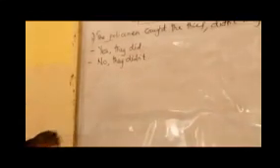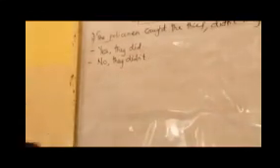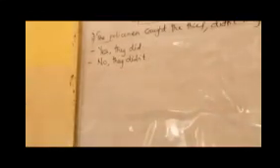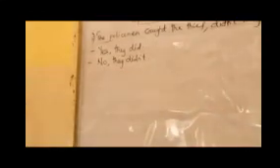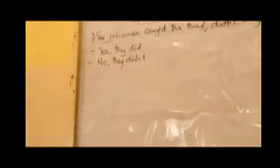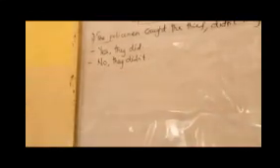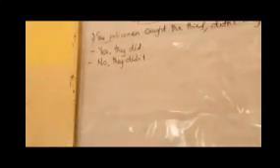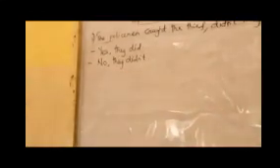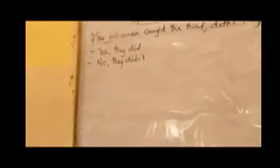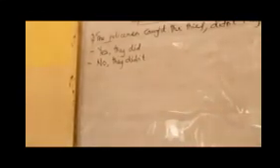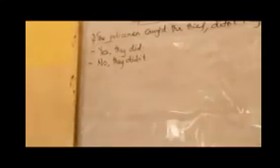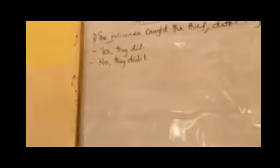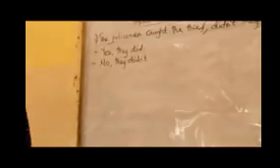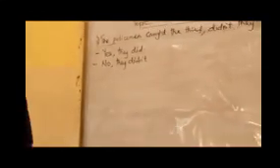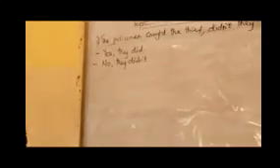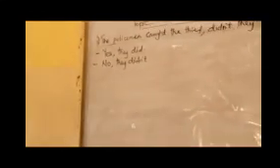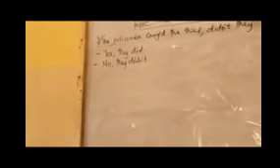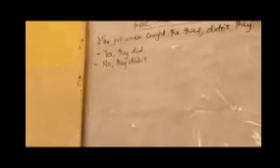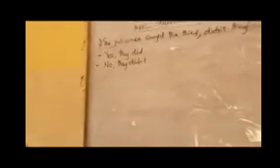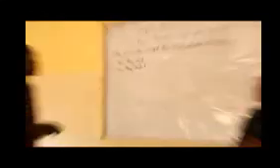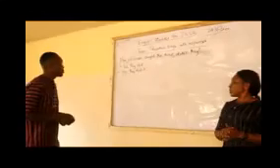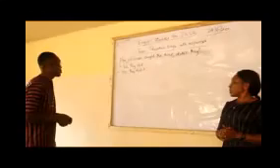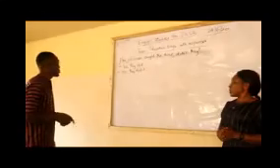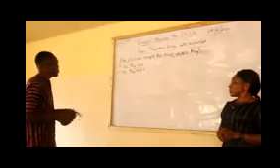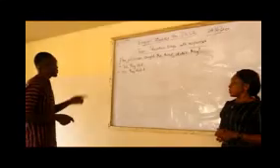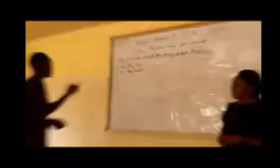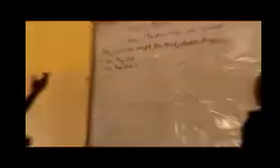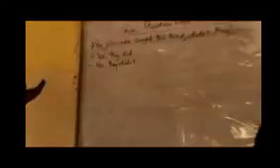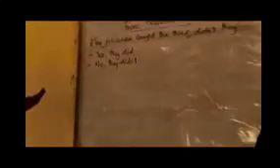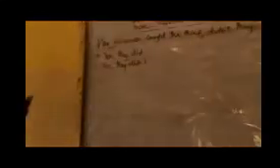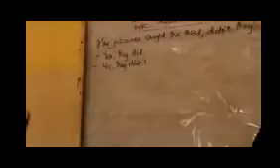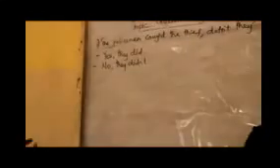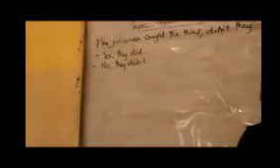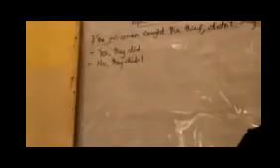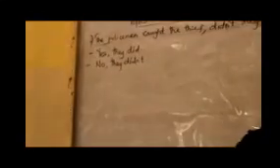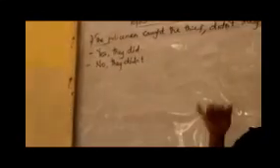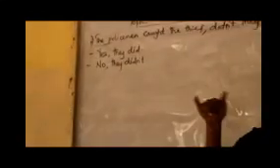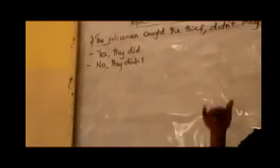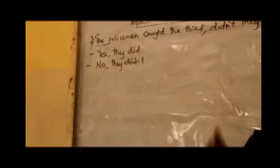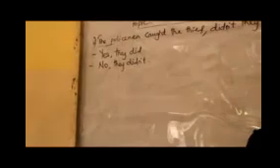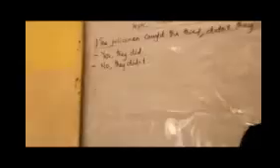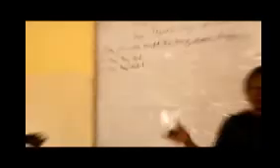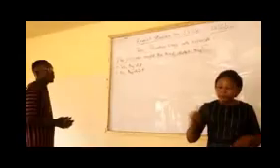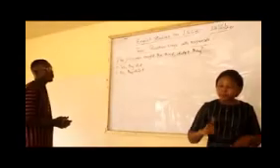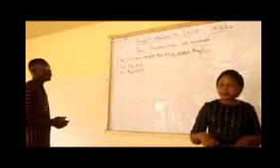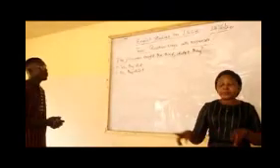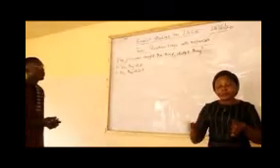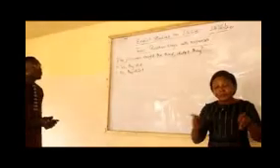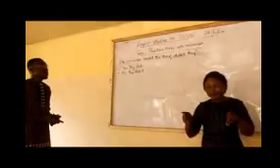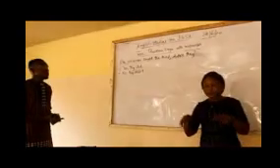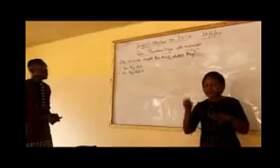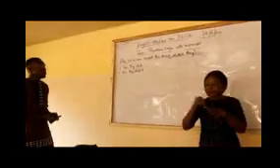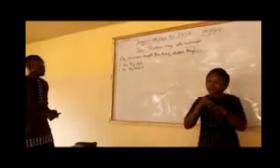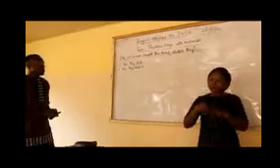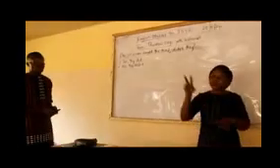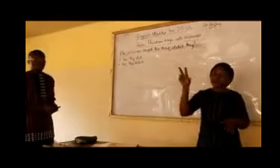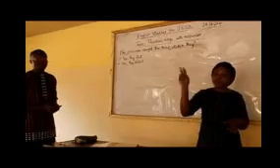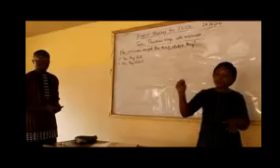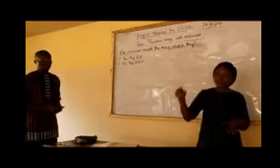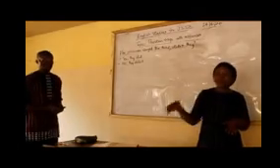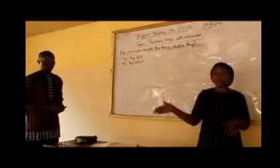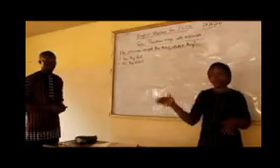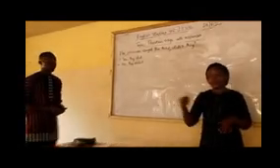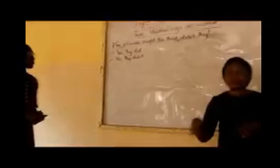according to what actually happened. Yes, they did, or no,